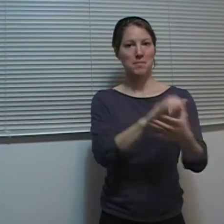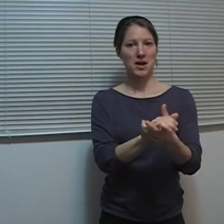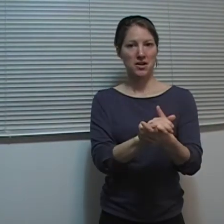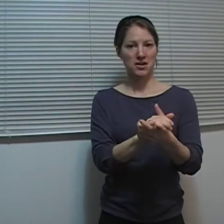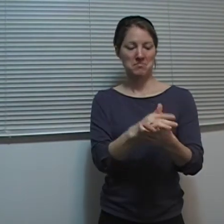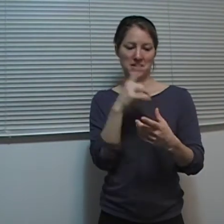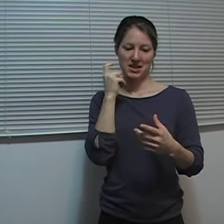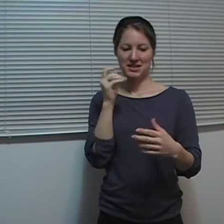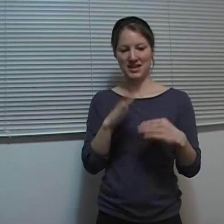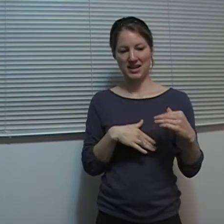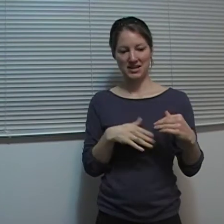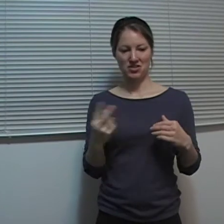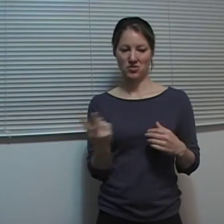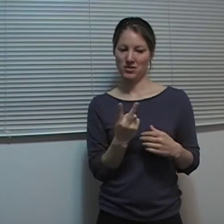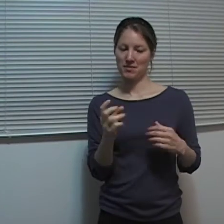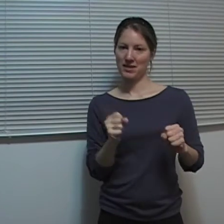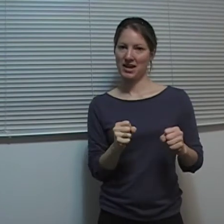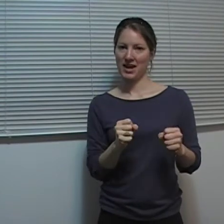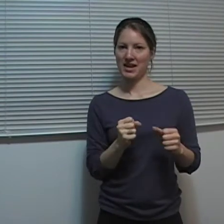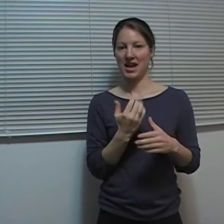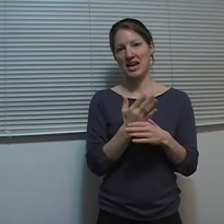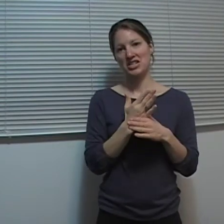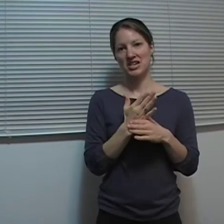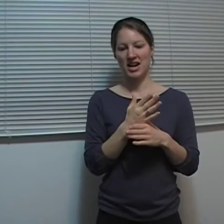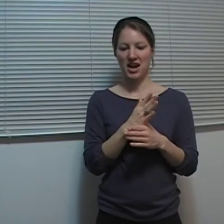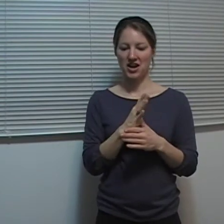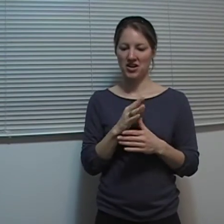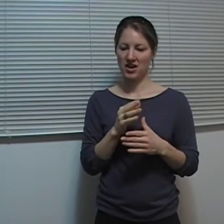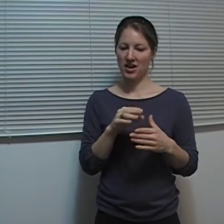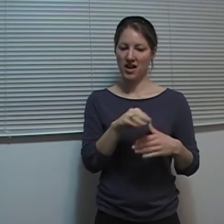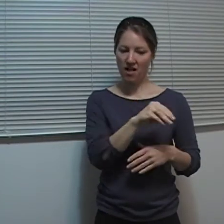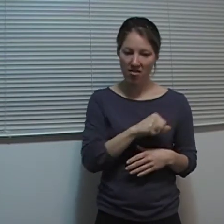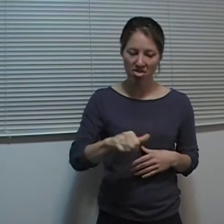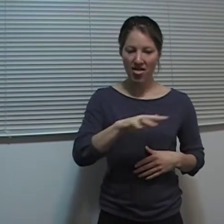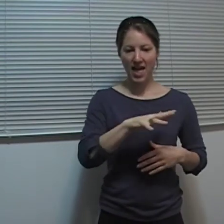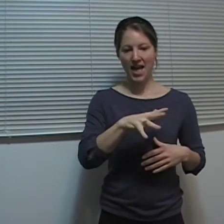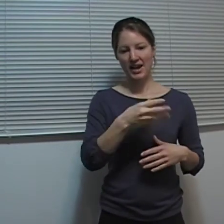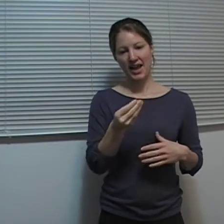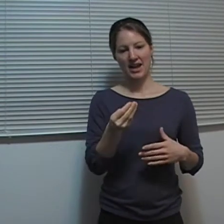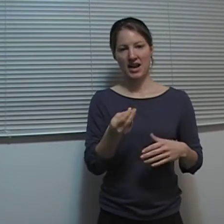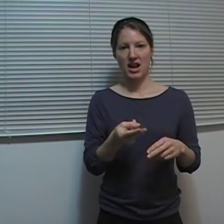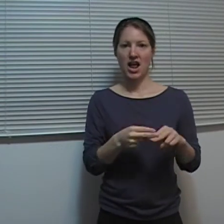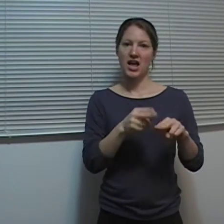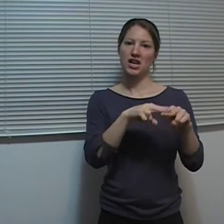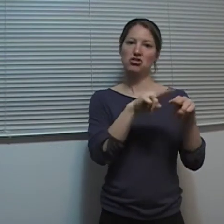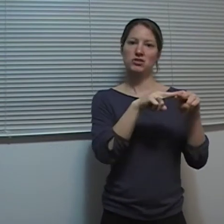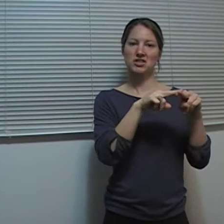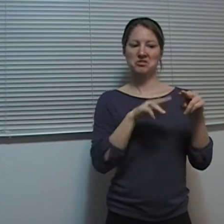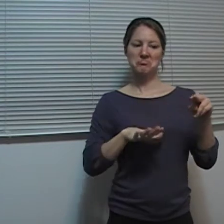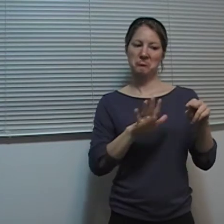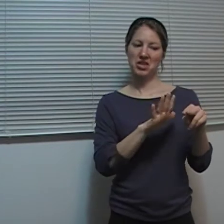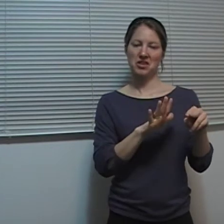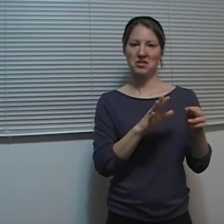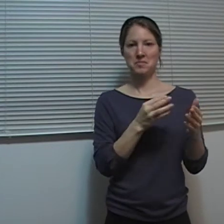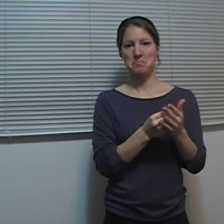young girl called Mary Arden, and what she brought with her were the lands of her father. So in addition to this